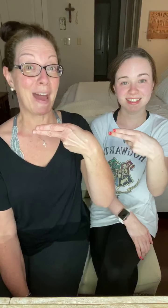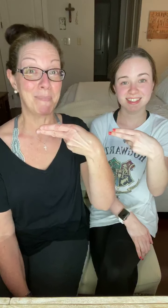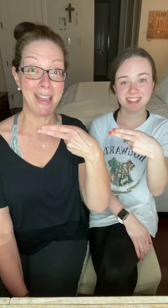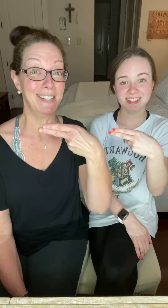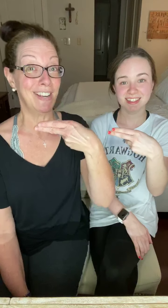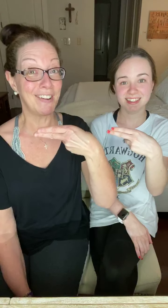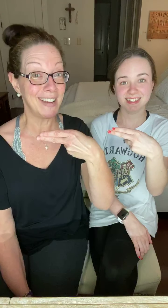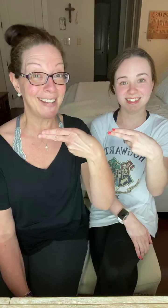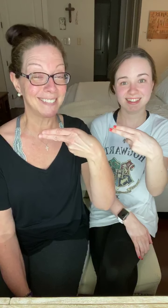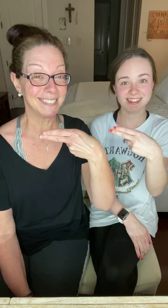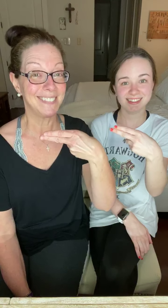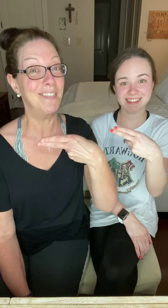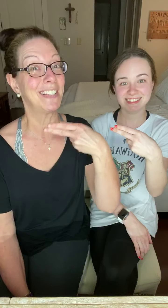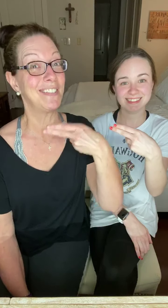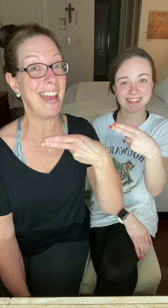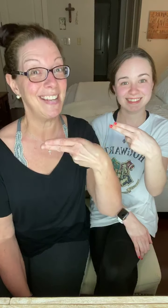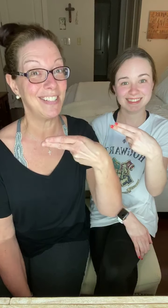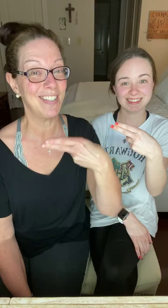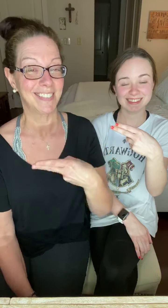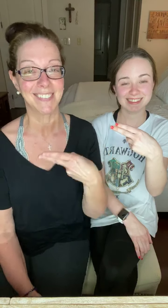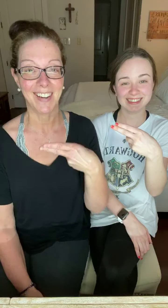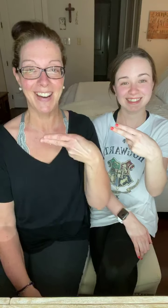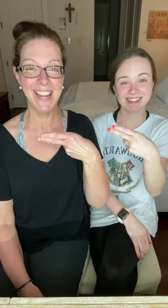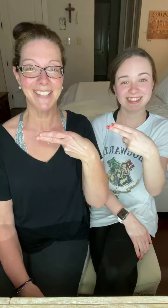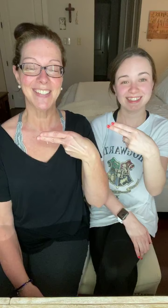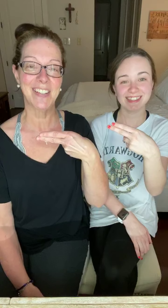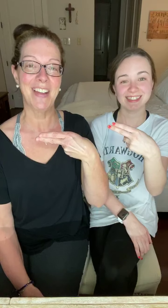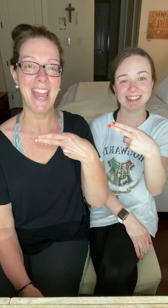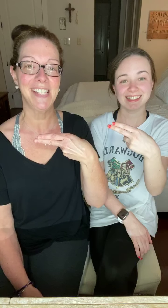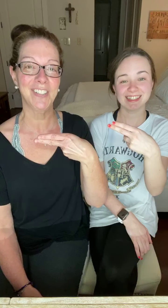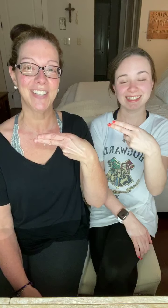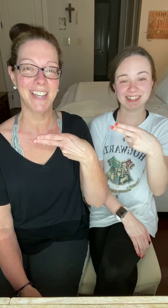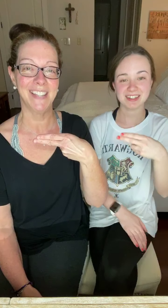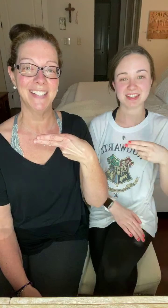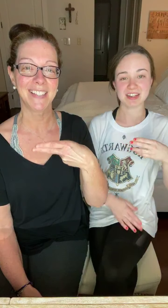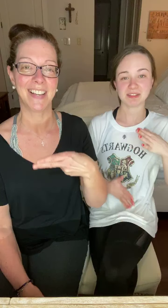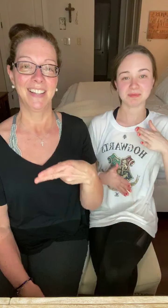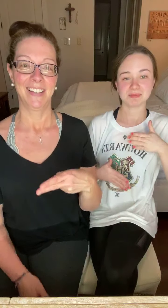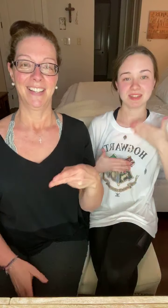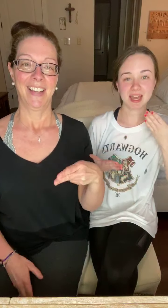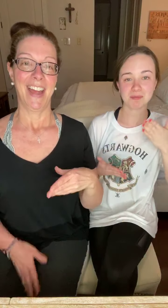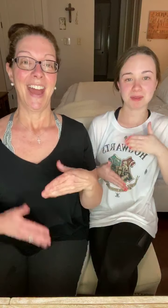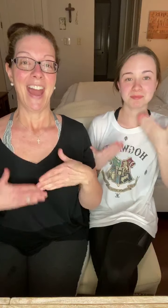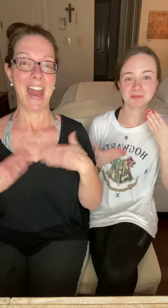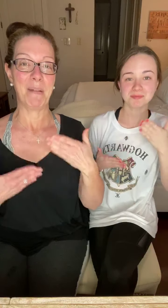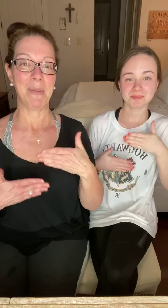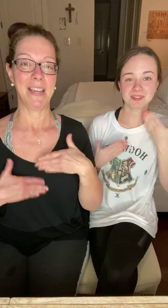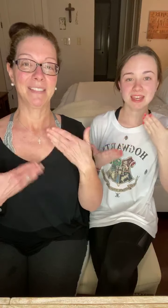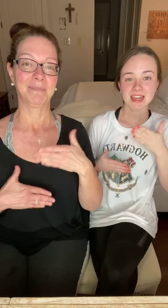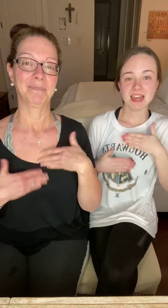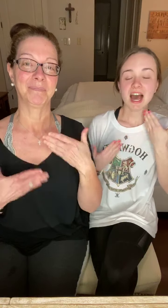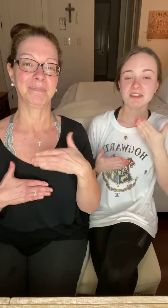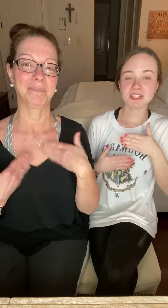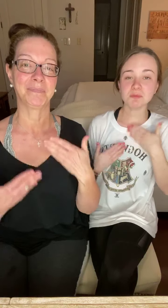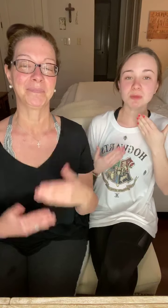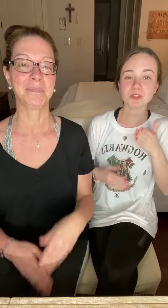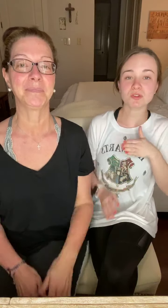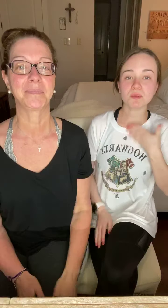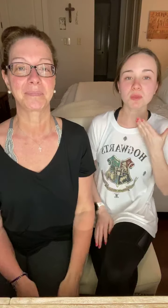happy and you know it, you want to do H. All right. So H is? Happy. Happy. I've seen people do it with